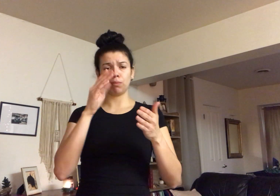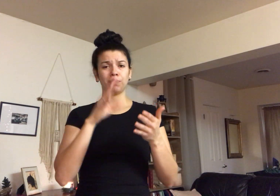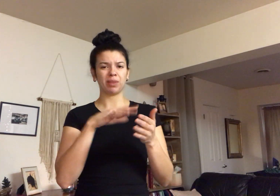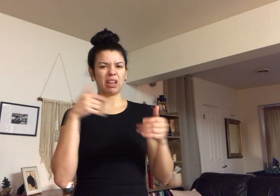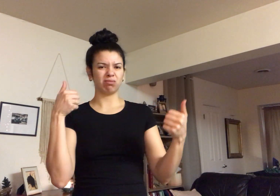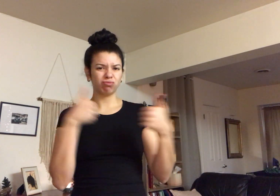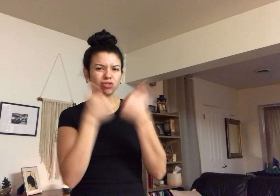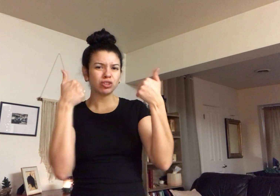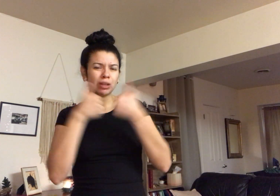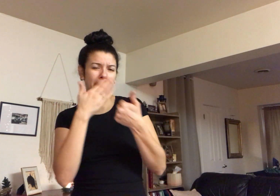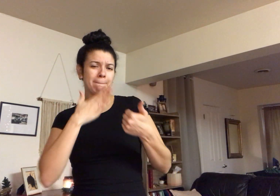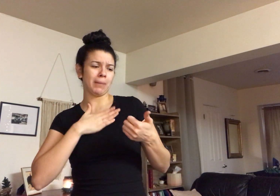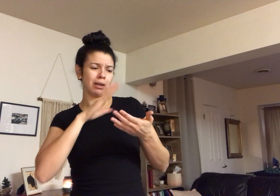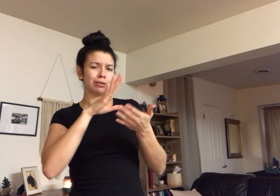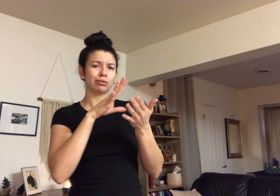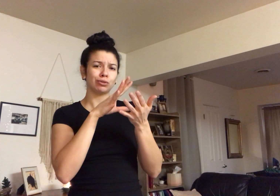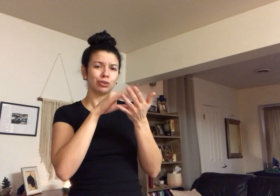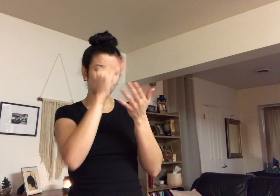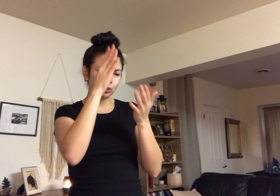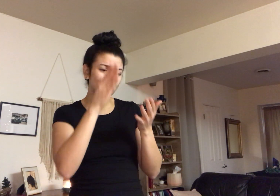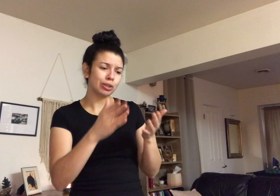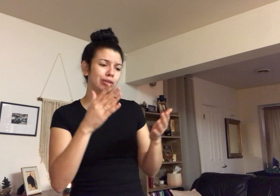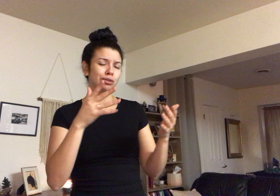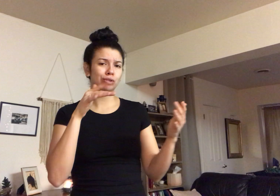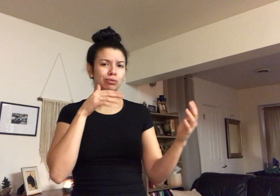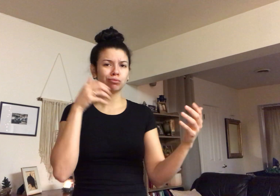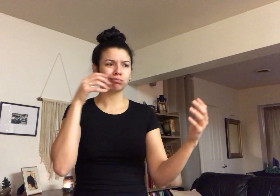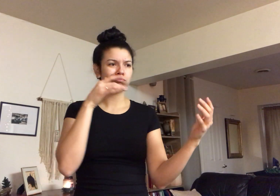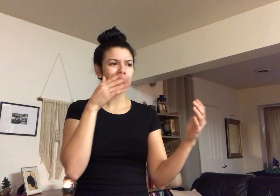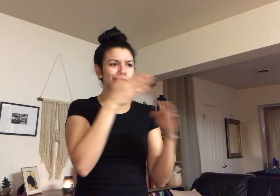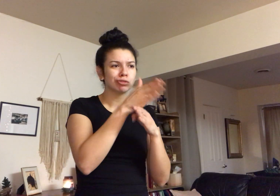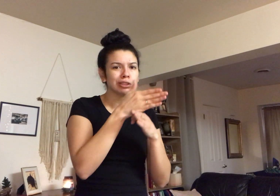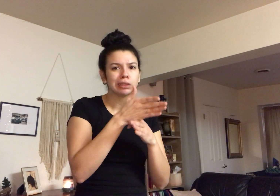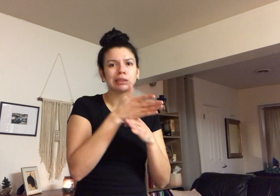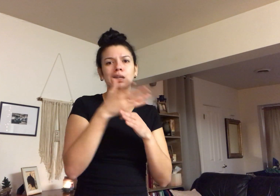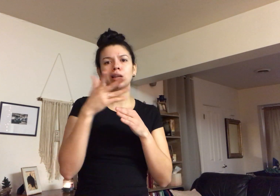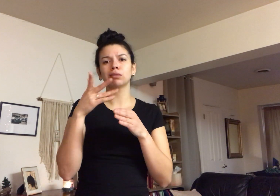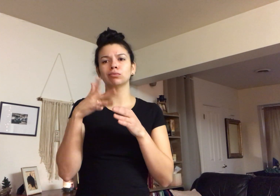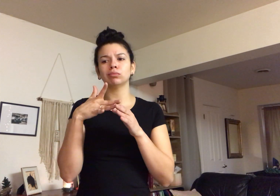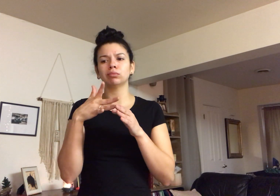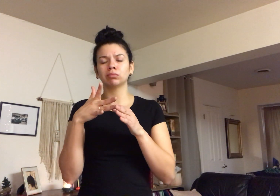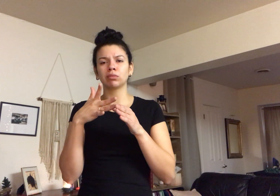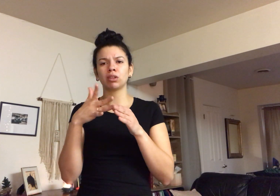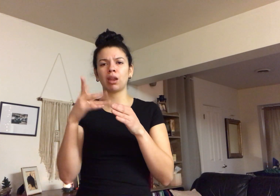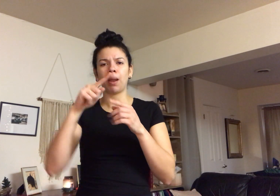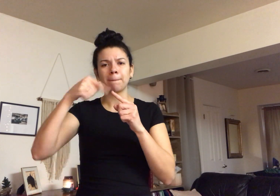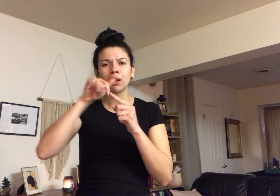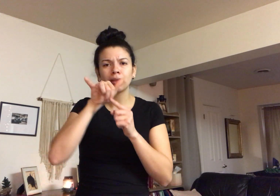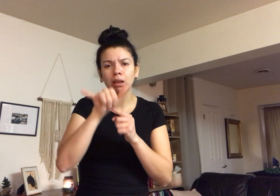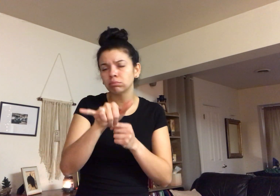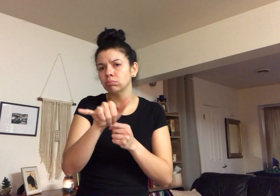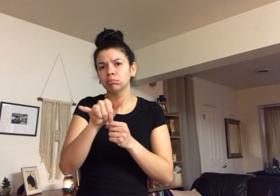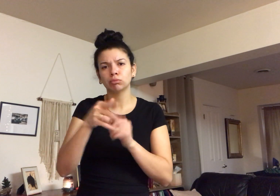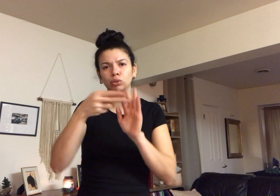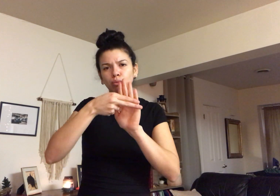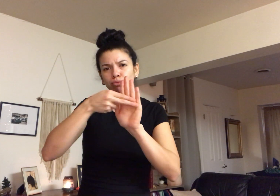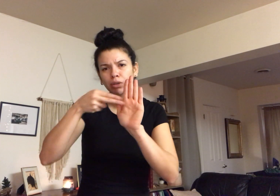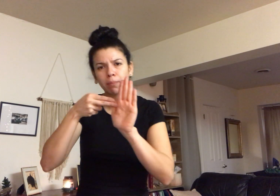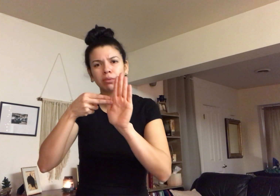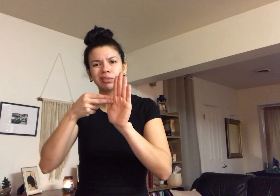through poetry. We work together to fill those spaces, to recognize them, to name them, to understand that they don't